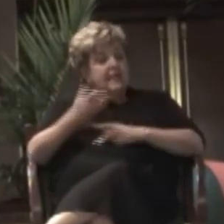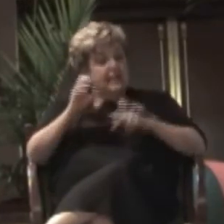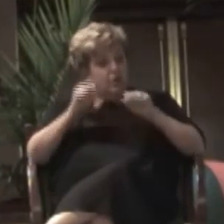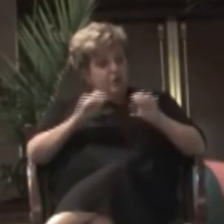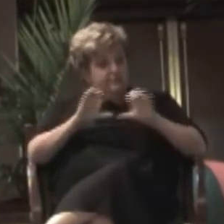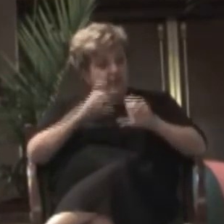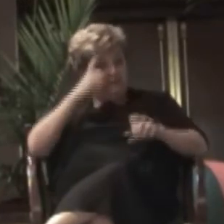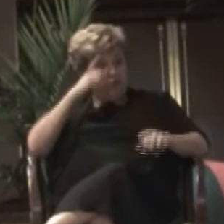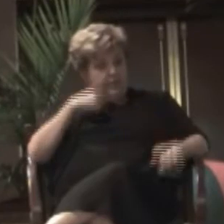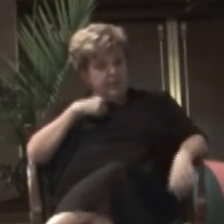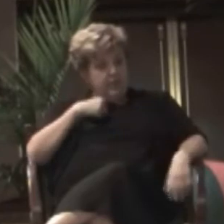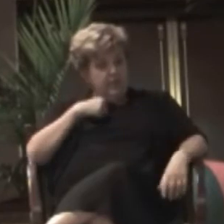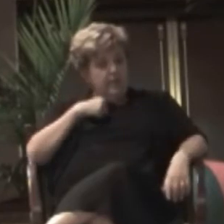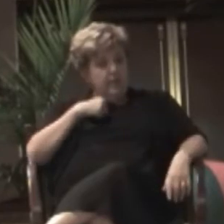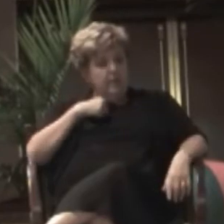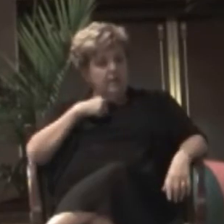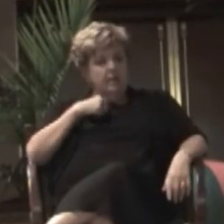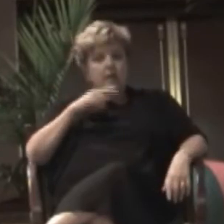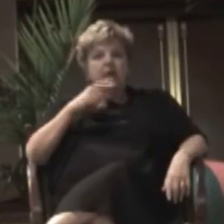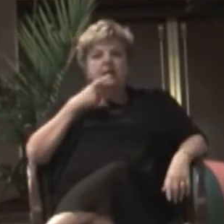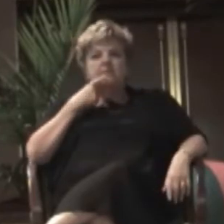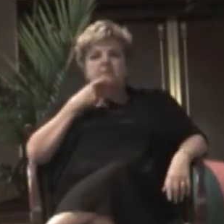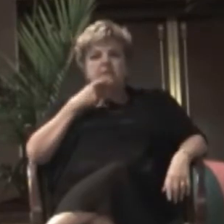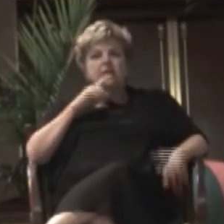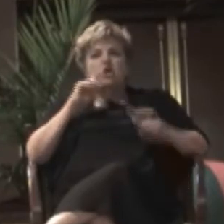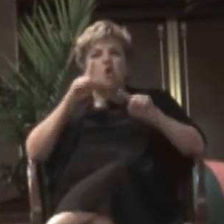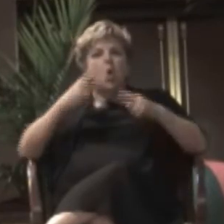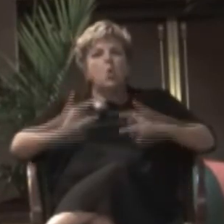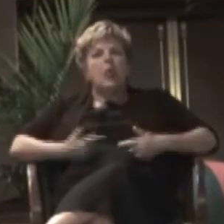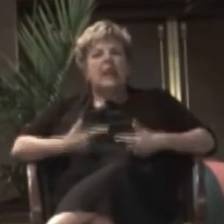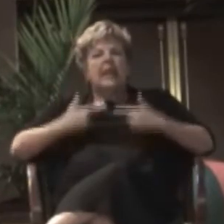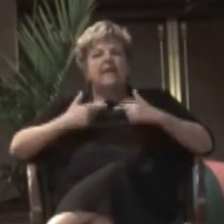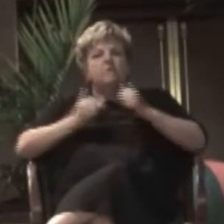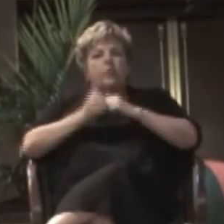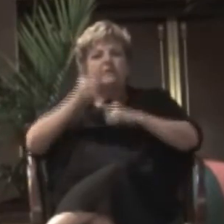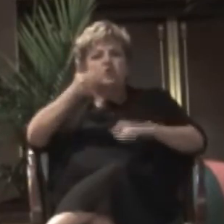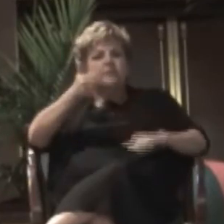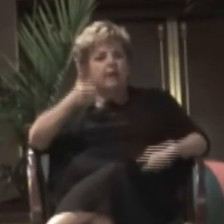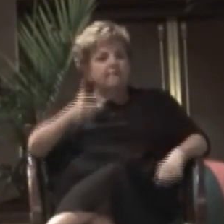had Steve Roth just said, "Go live with yourself." Would have been far tougher.